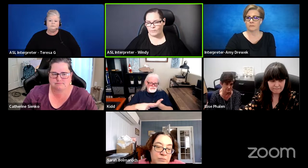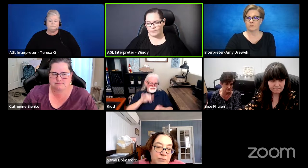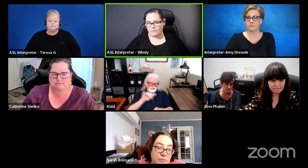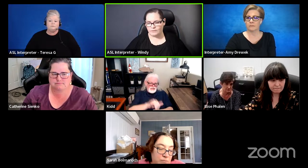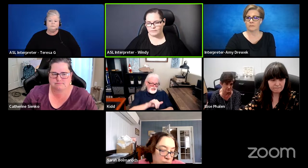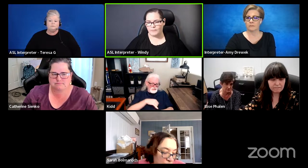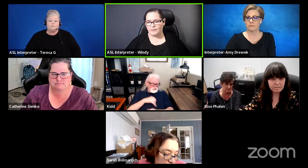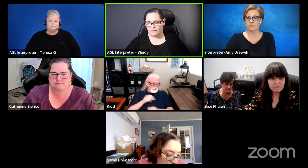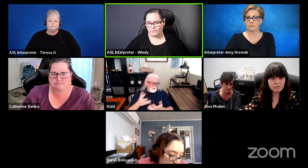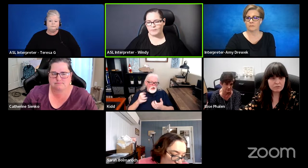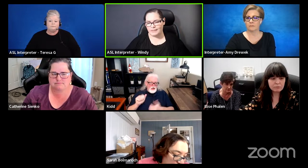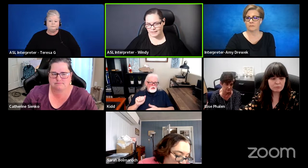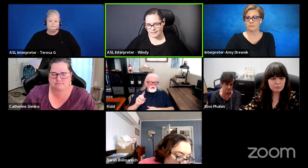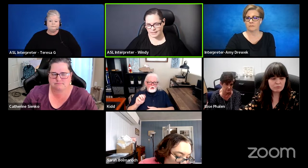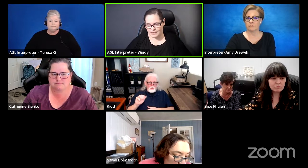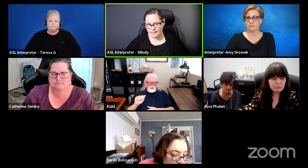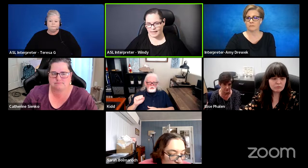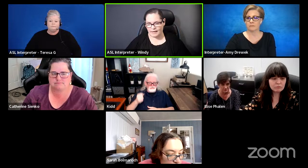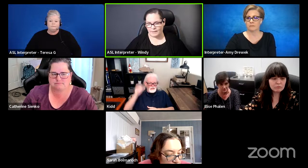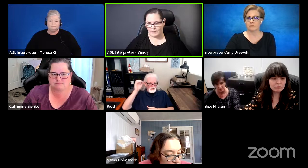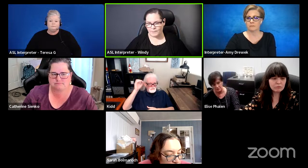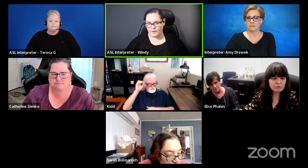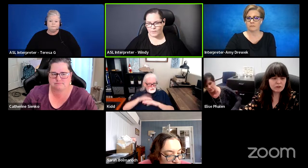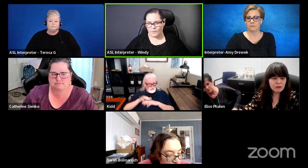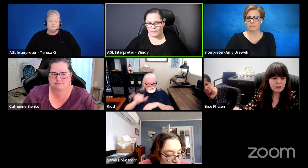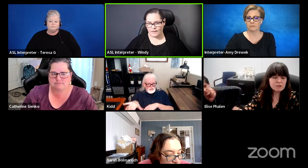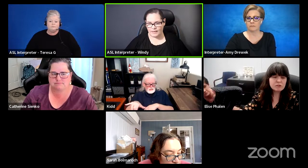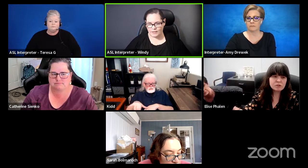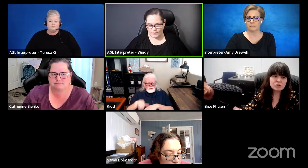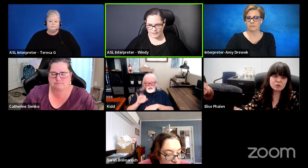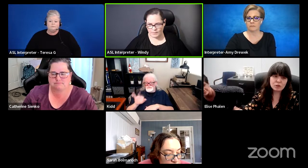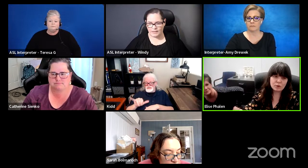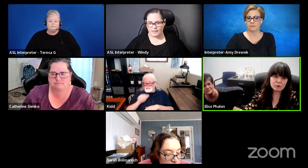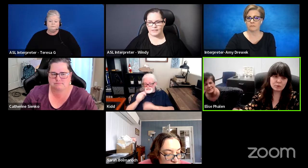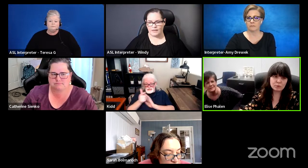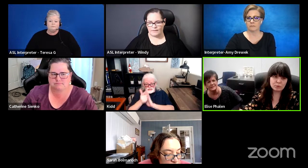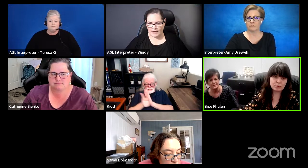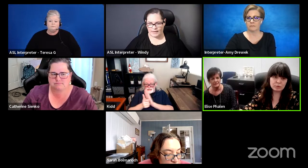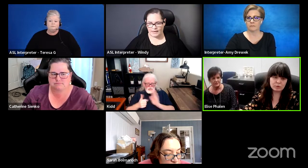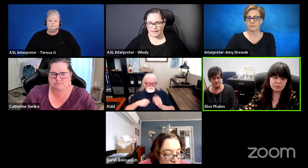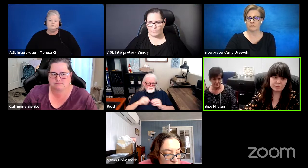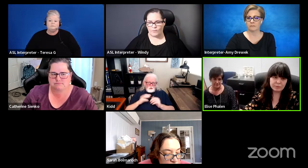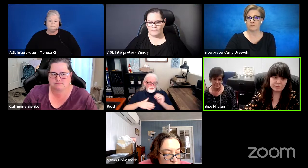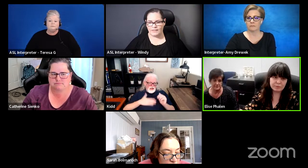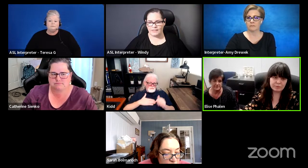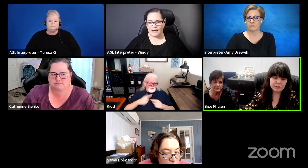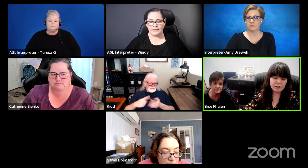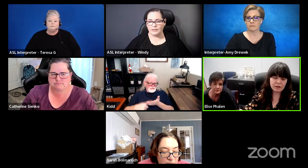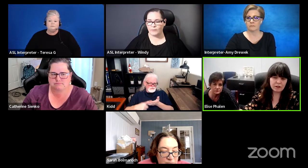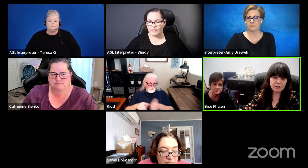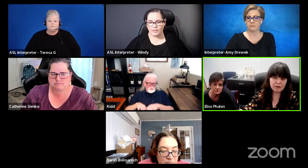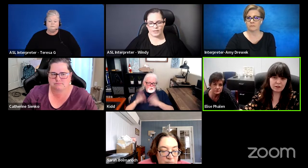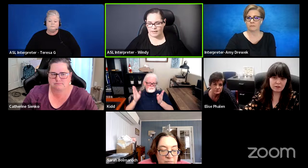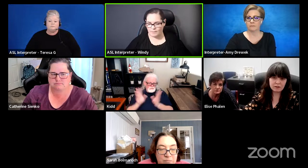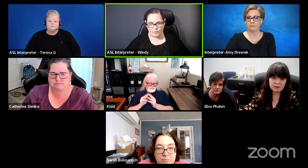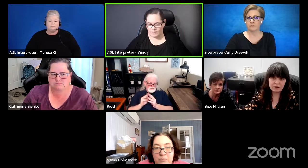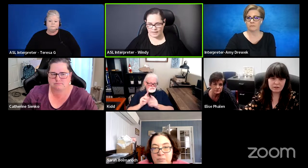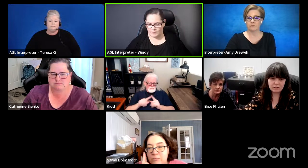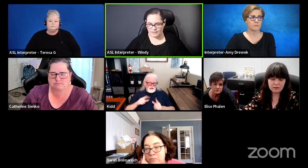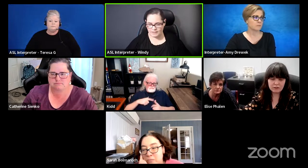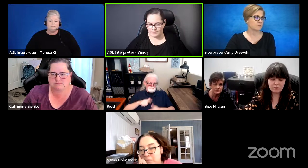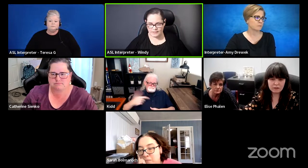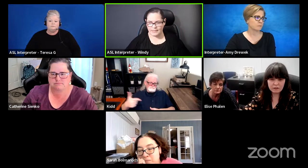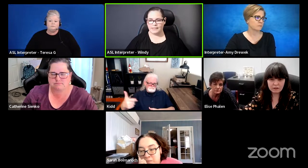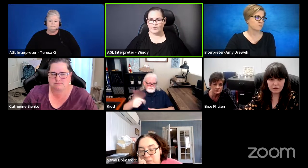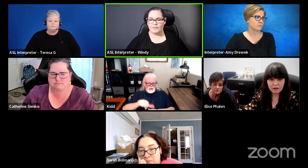So again, we will need to discuss that. What the ADOA's opinion is on that, and if it's not a legal question, I'm more